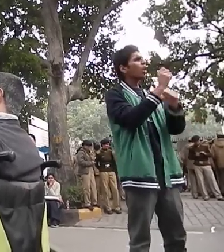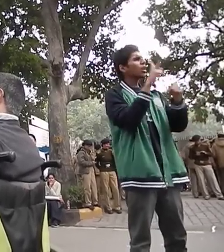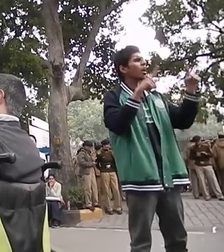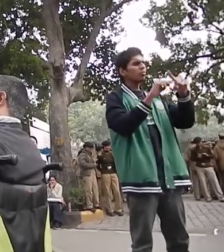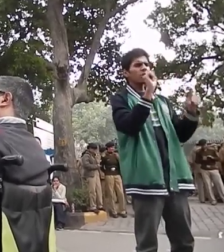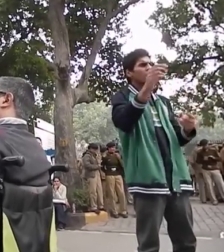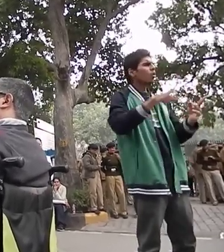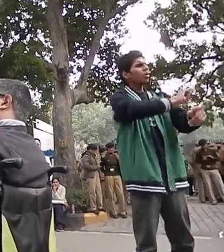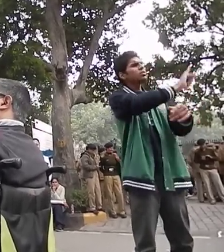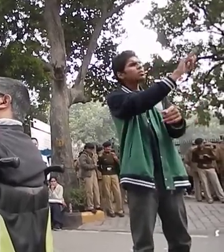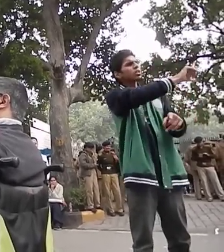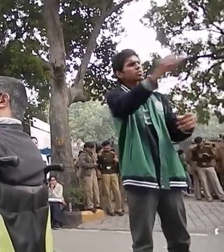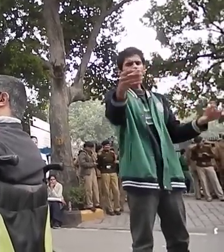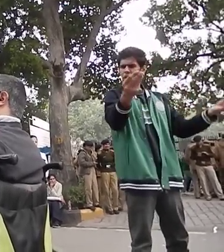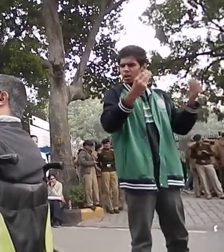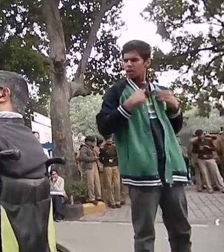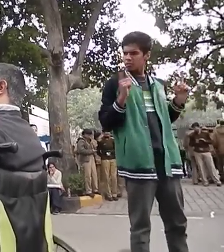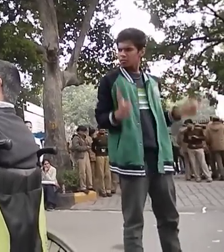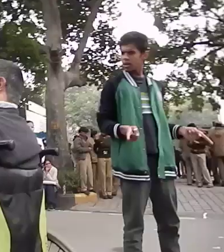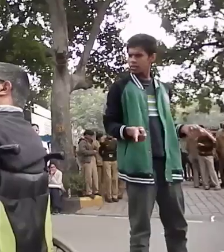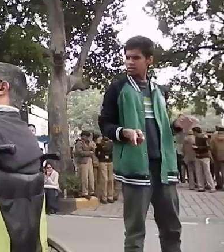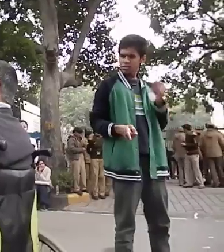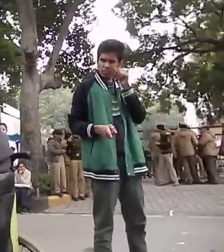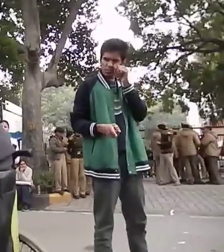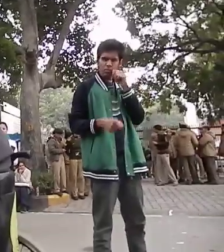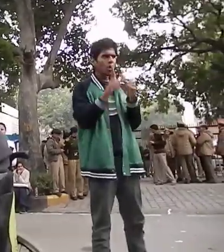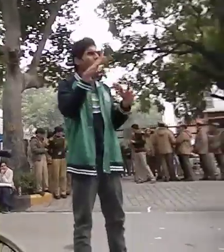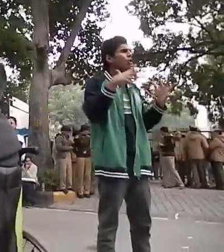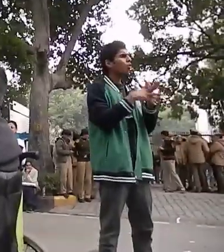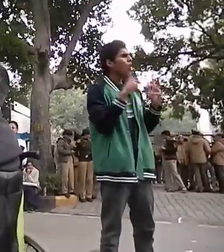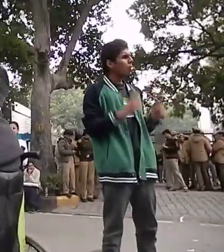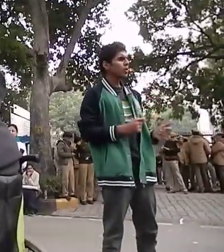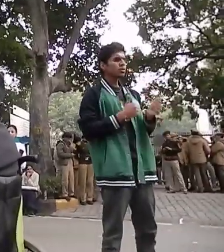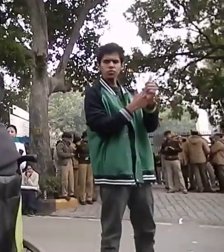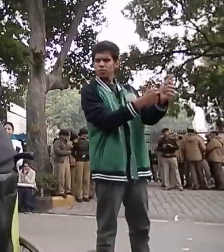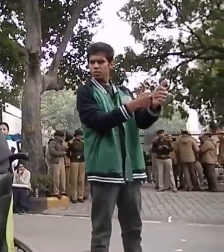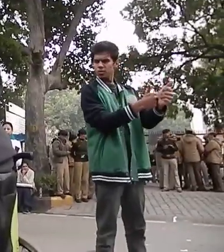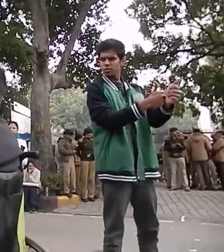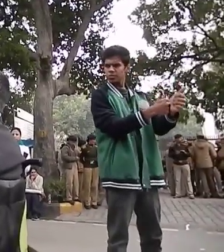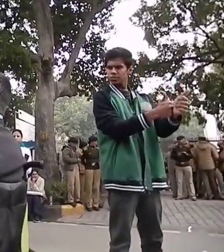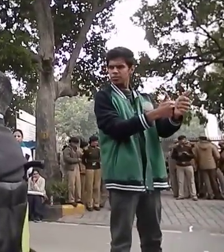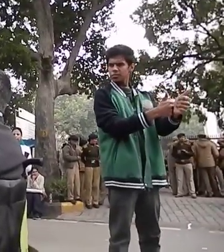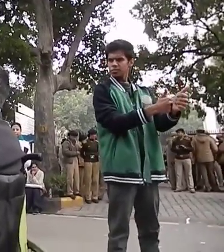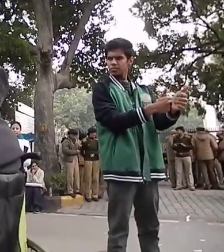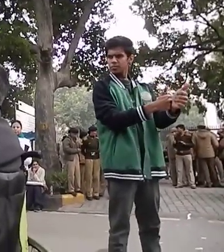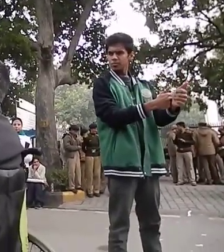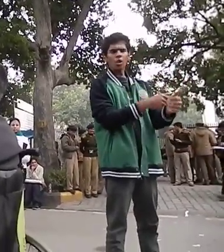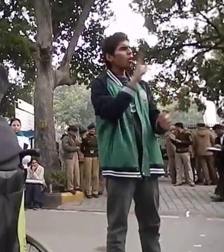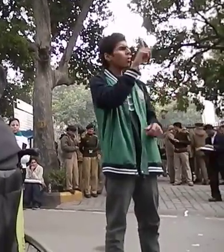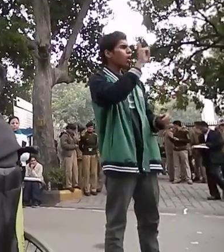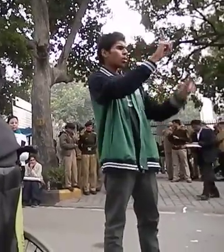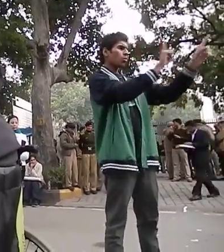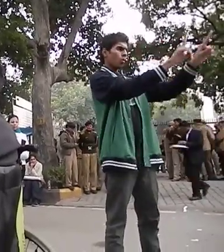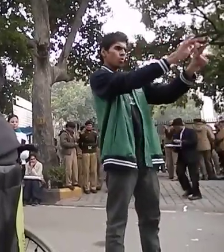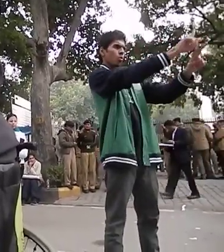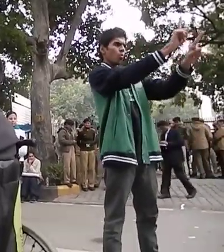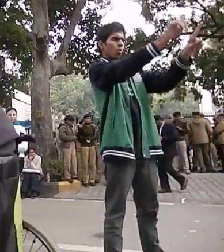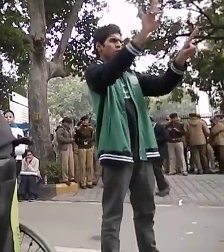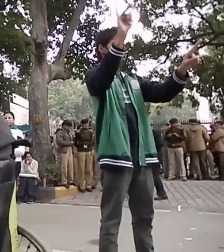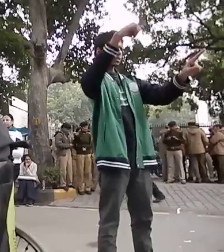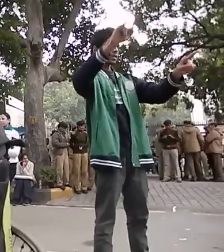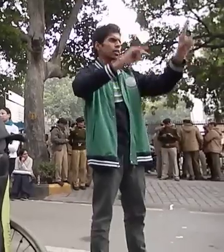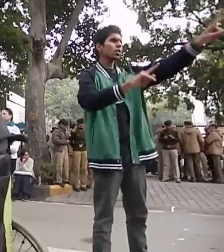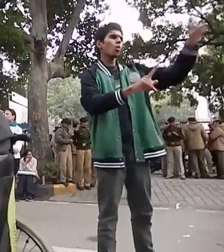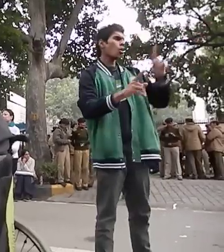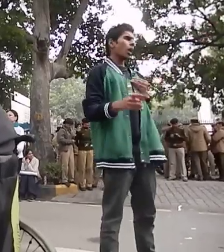so, therefore, all the 6 channels should follow the law of the land. I mean, are you trying to say that one channel will follow the law of the land and the 5